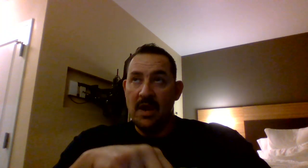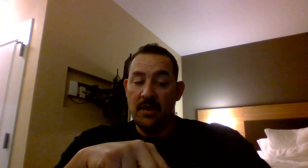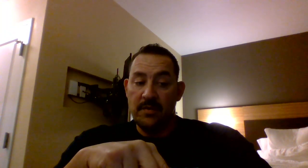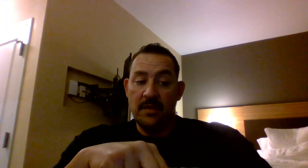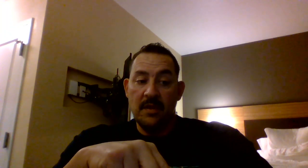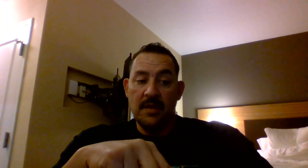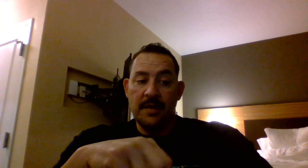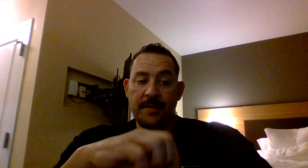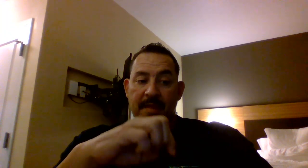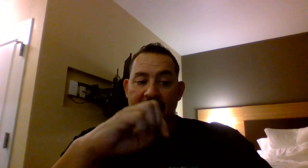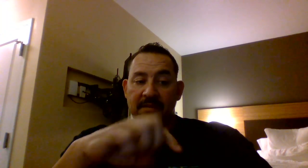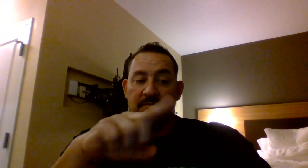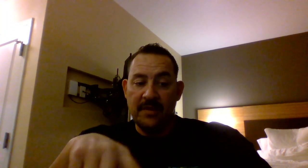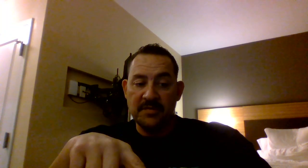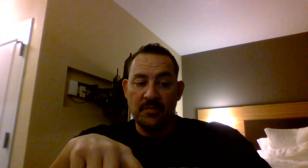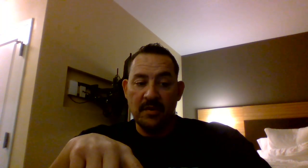required. Active transport